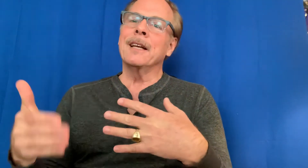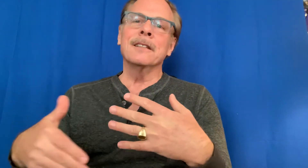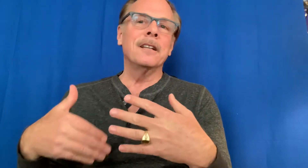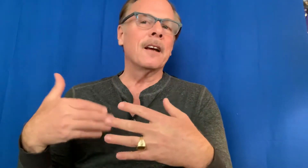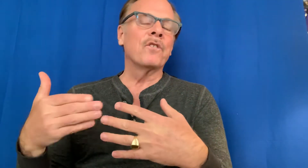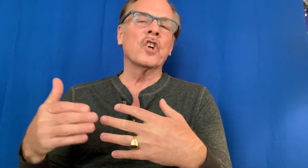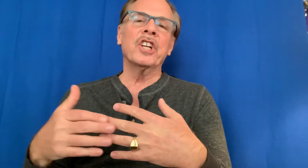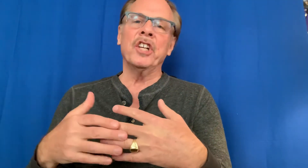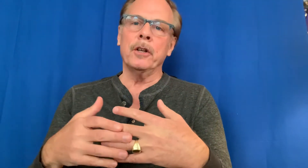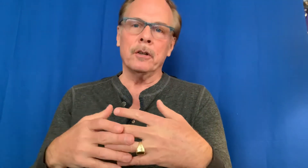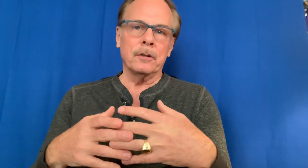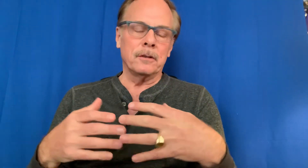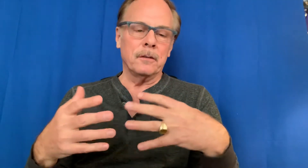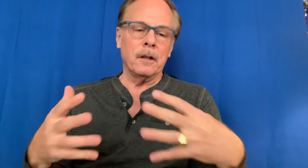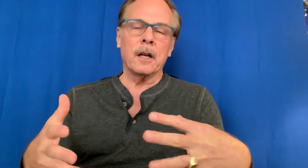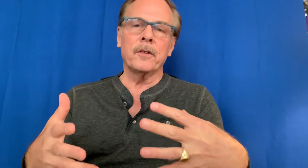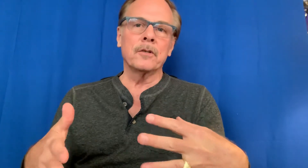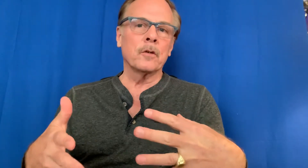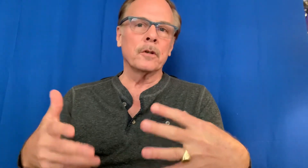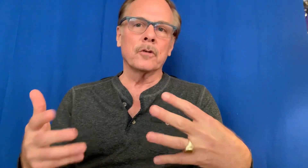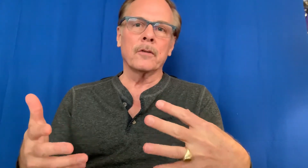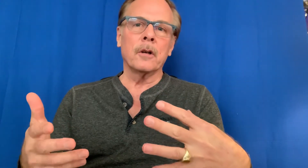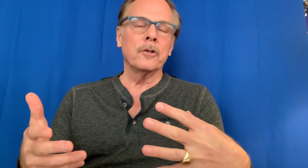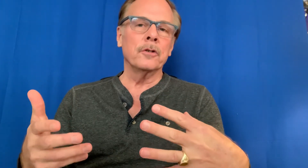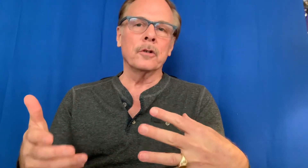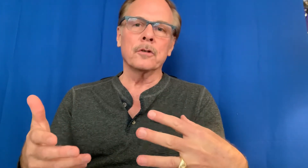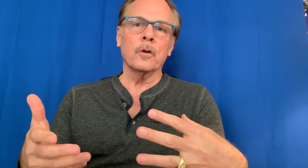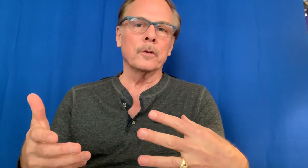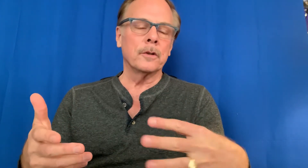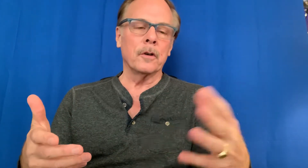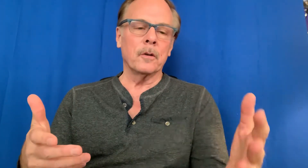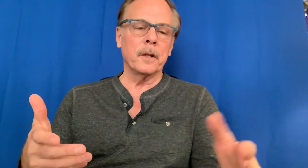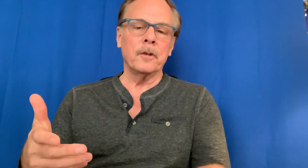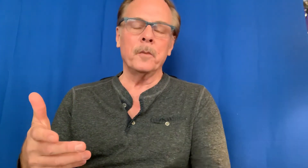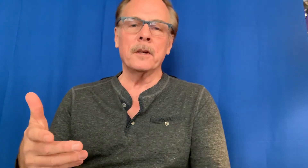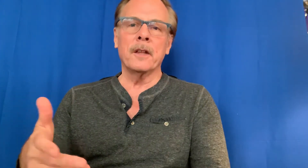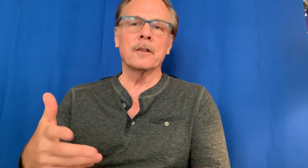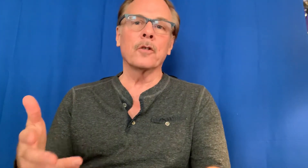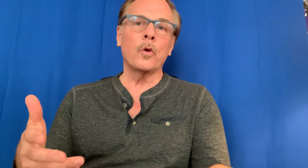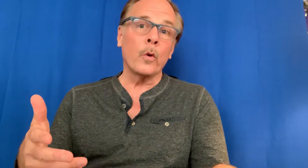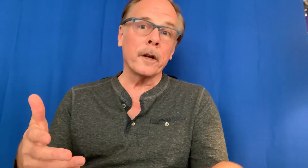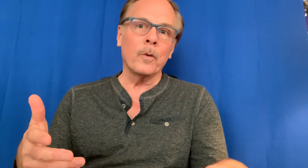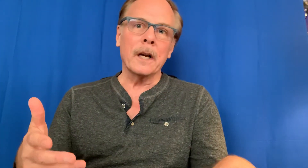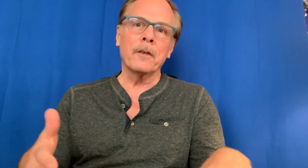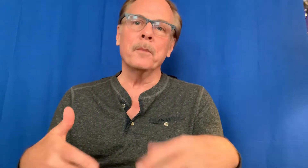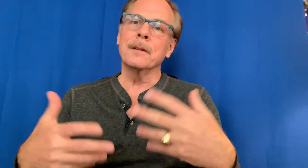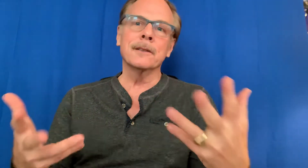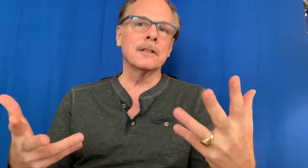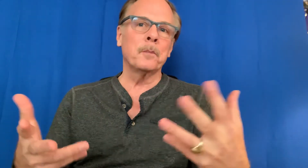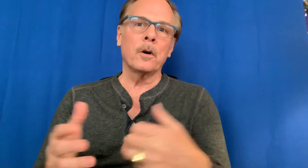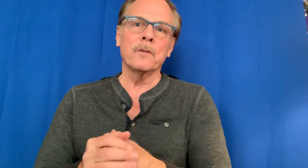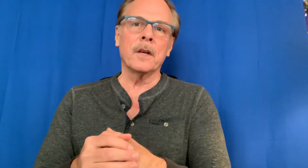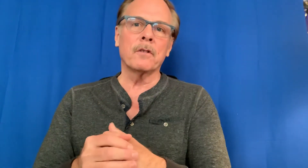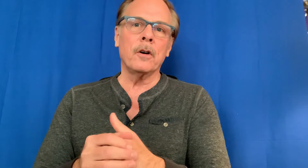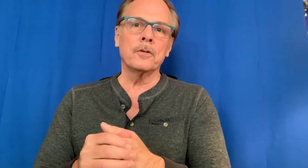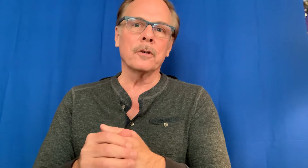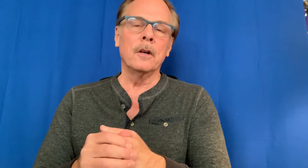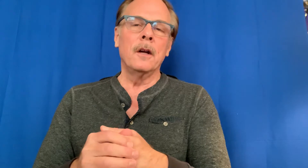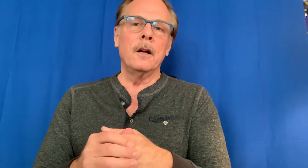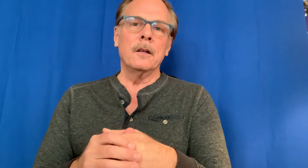down for years. A lot of these stories are over 100 years old. So, I mean, you may think they're corny, whatever, but this is a part of deaf culture.